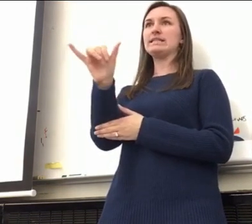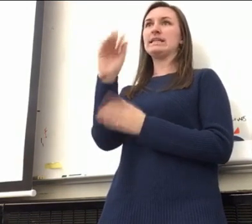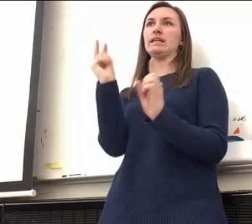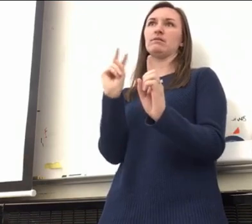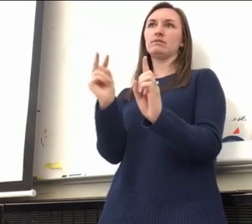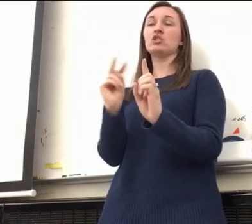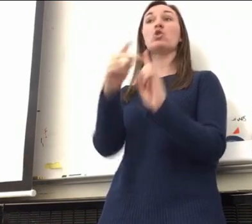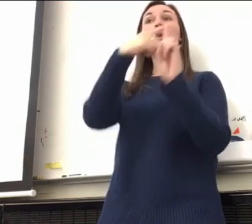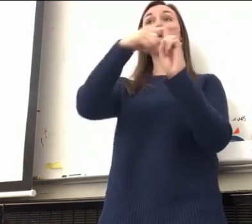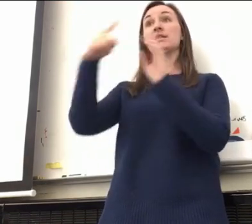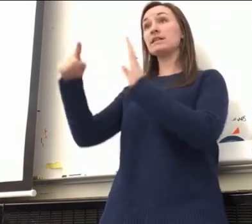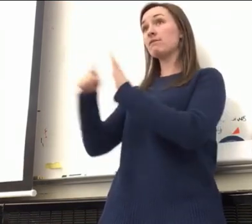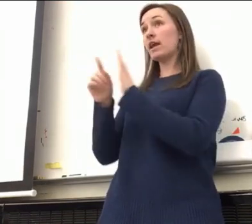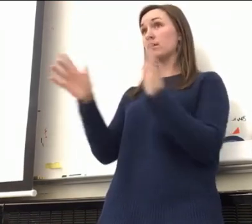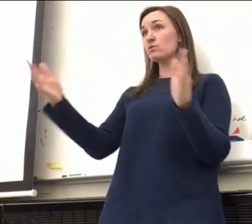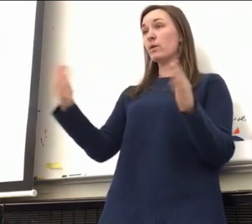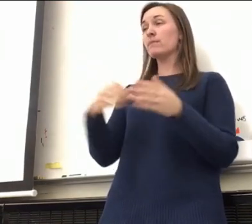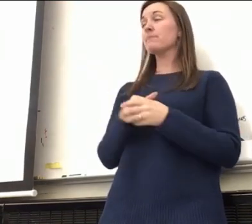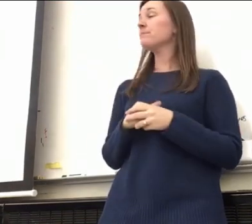of this,